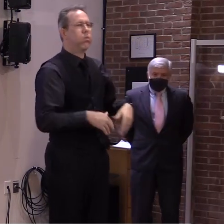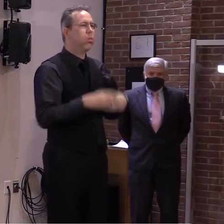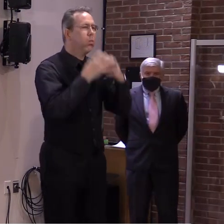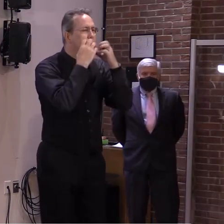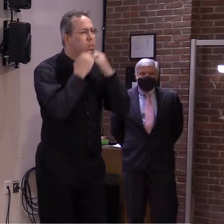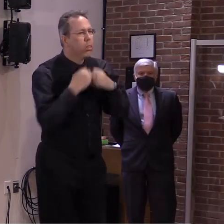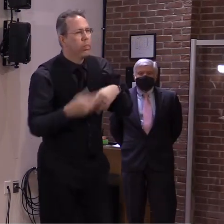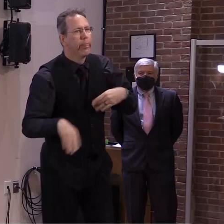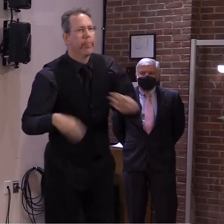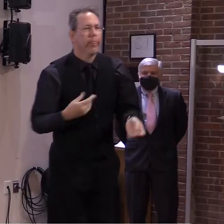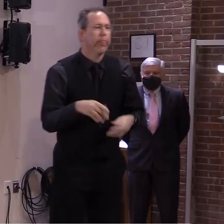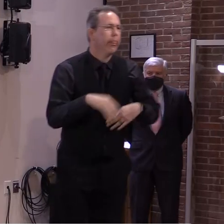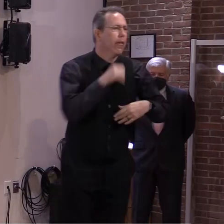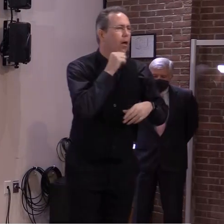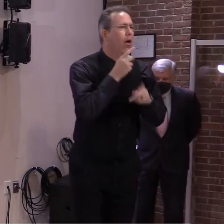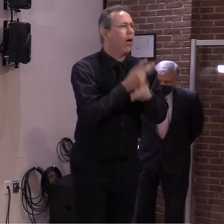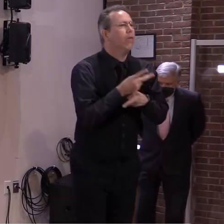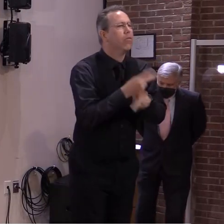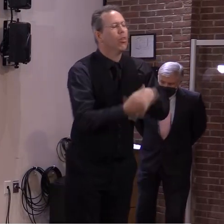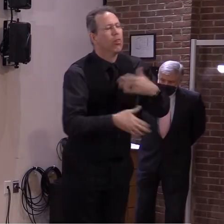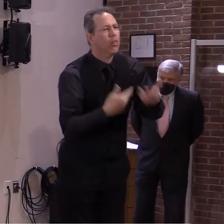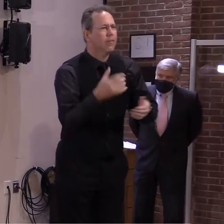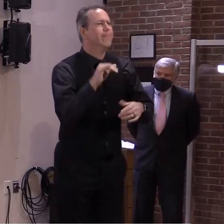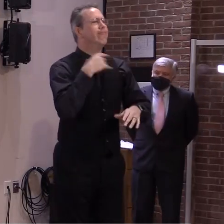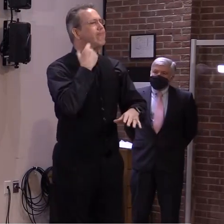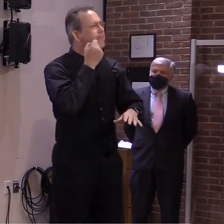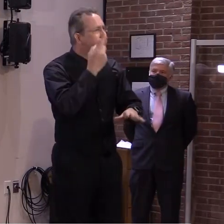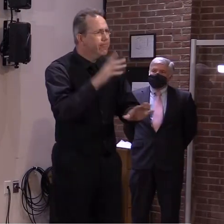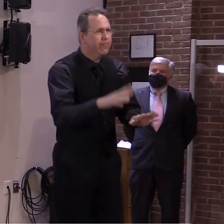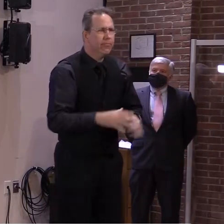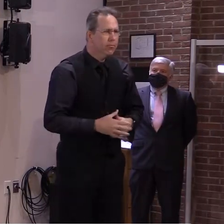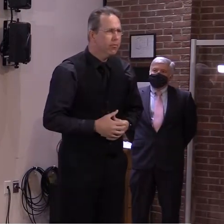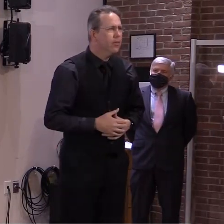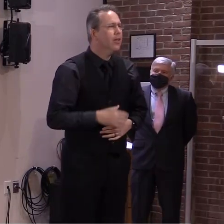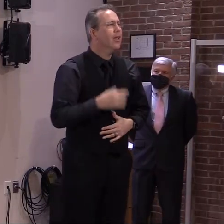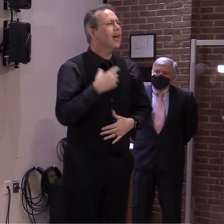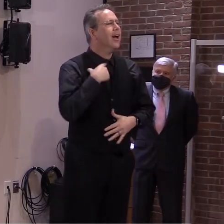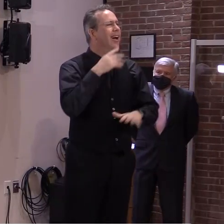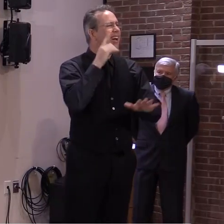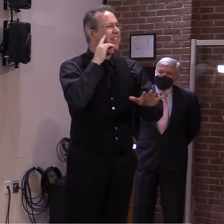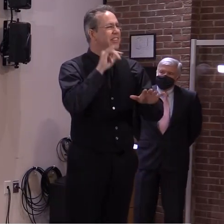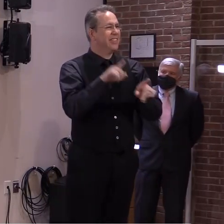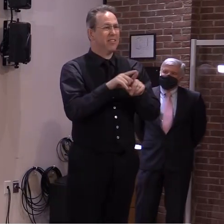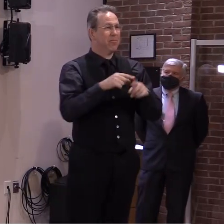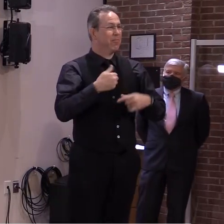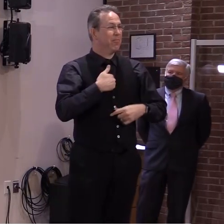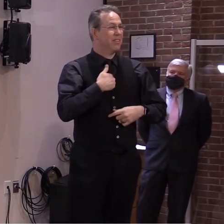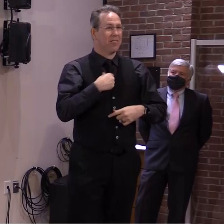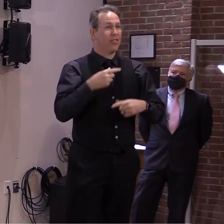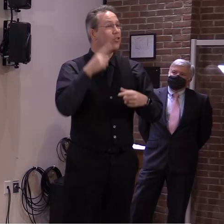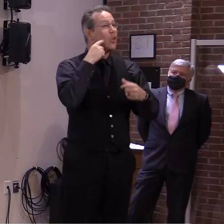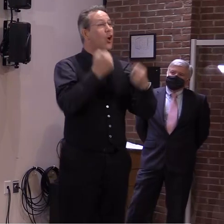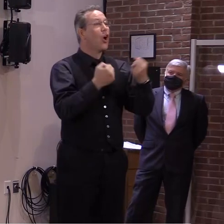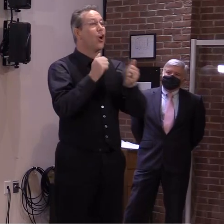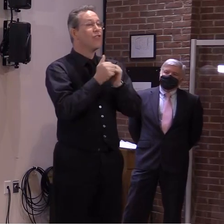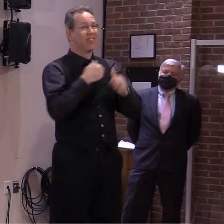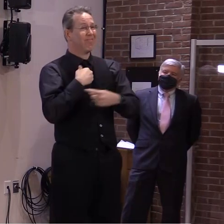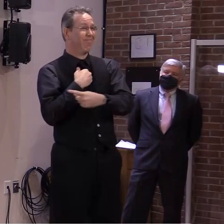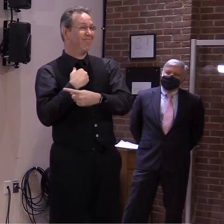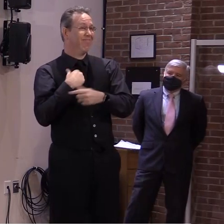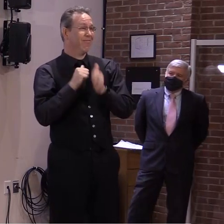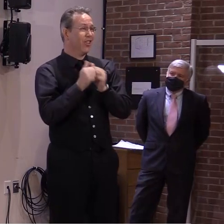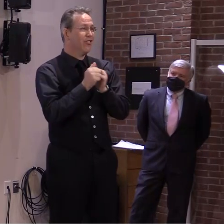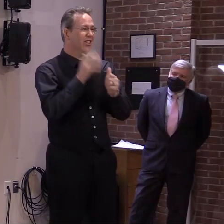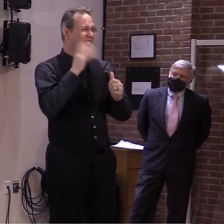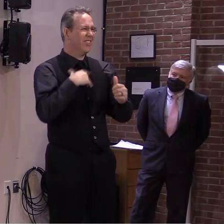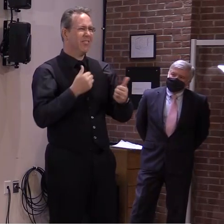this in terms of racing. You know, I've been involved in racing my entire life thus far, been